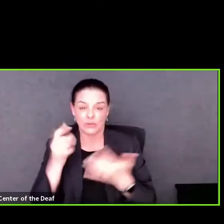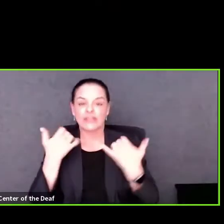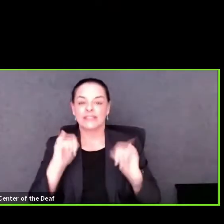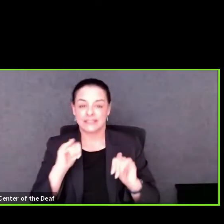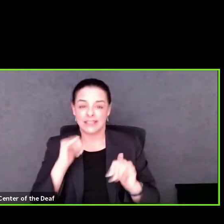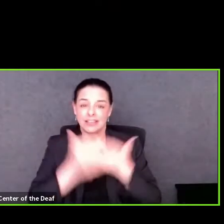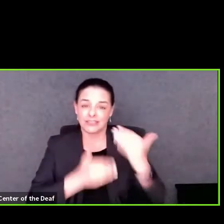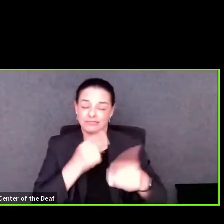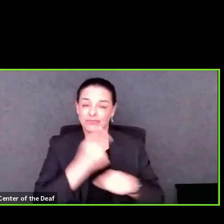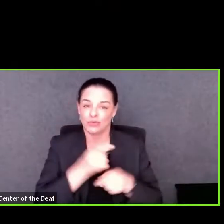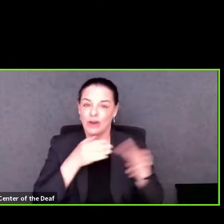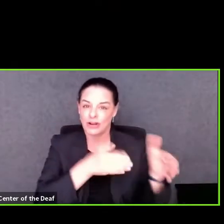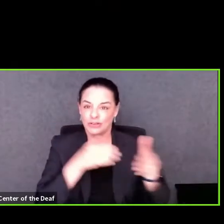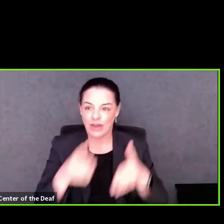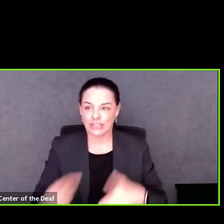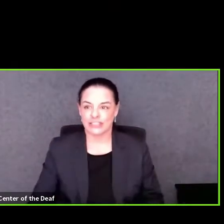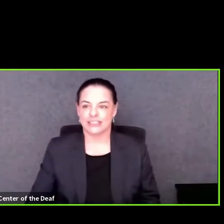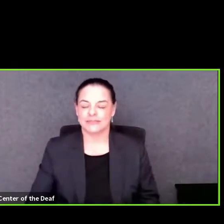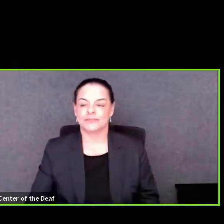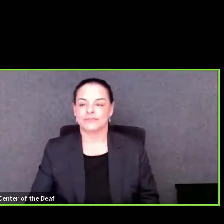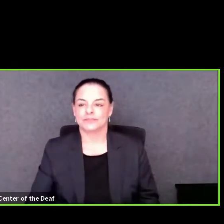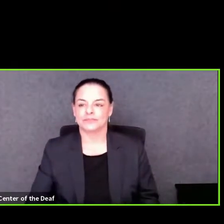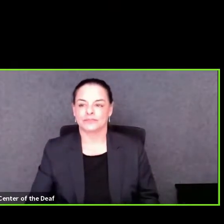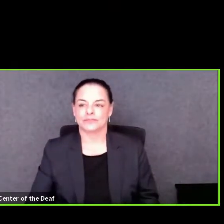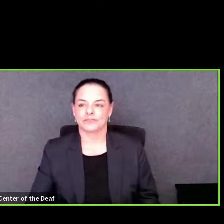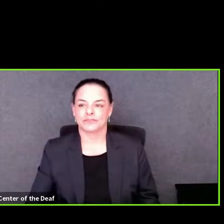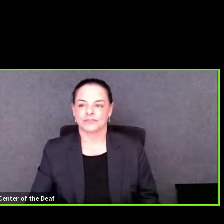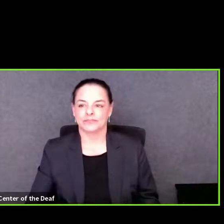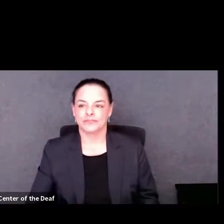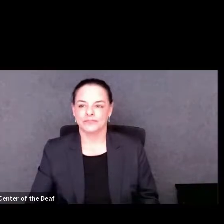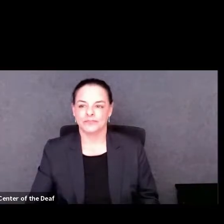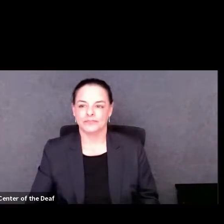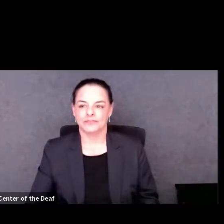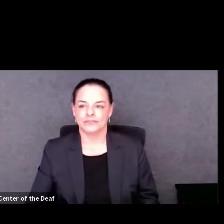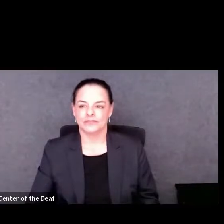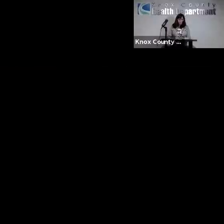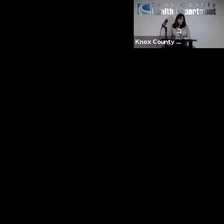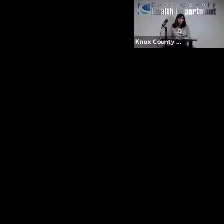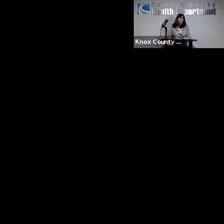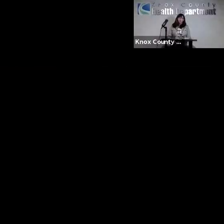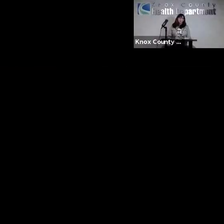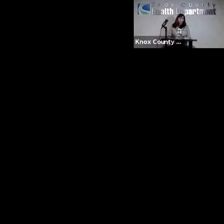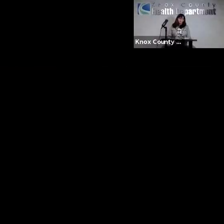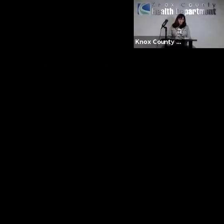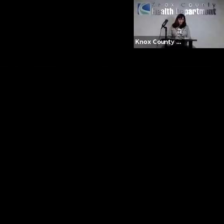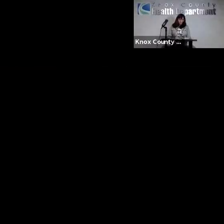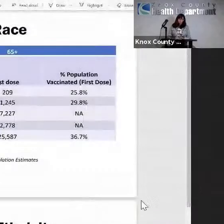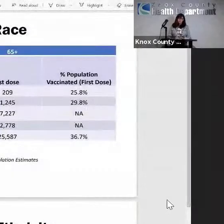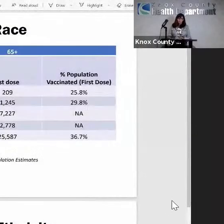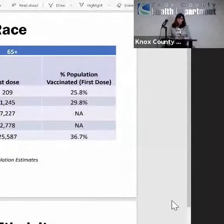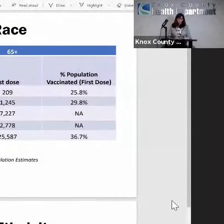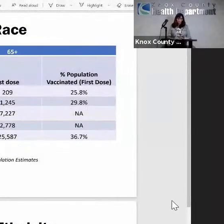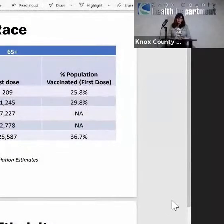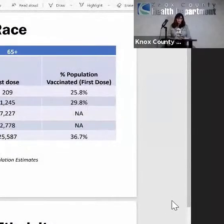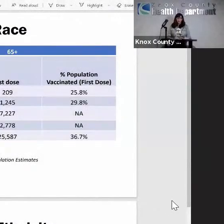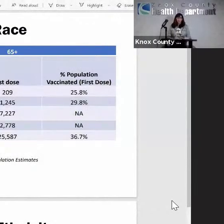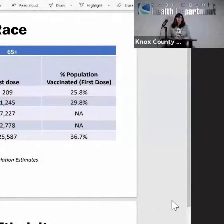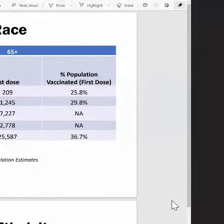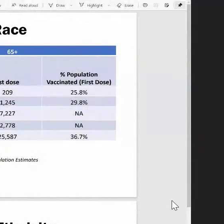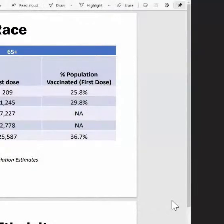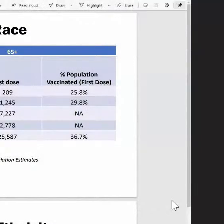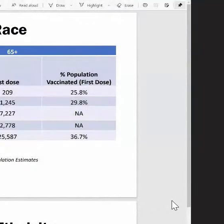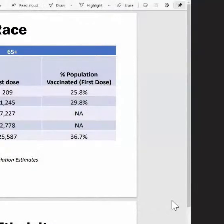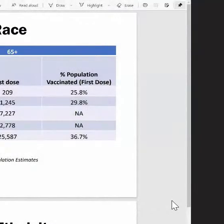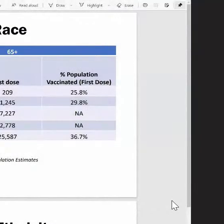right direction. Before we open it up for questions, we want to pull up some data. We have received several questions